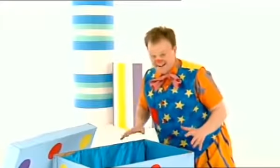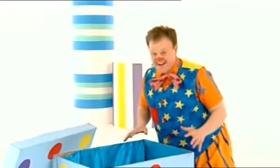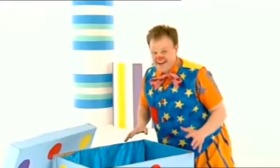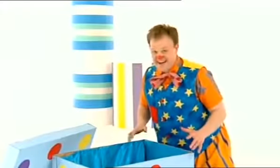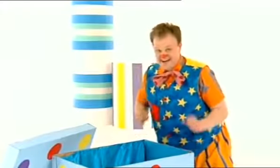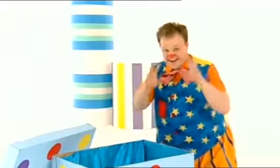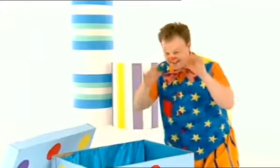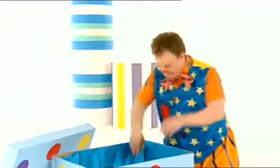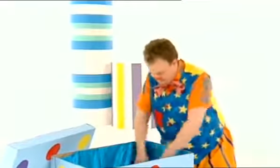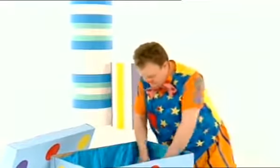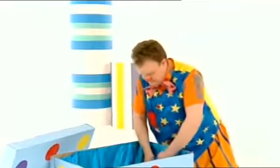aha.